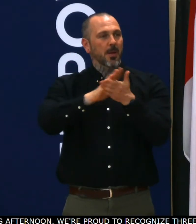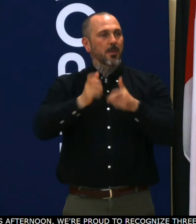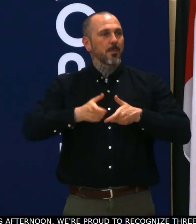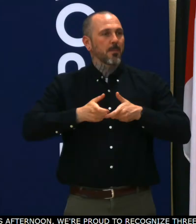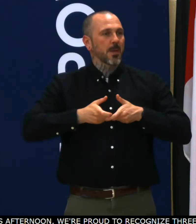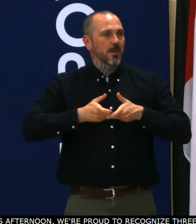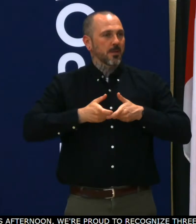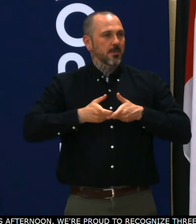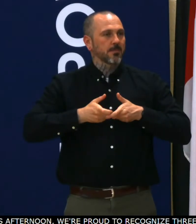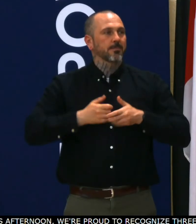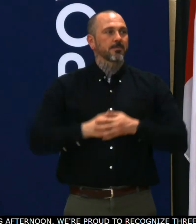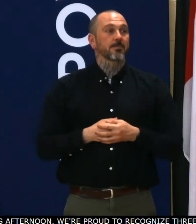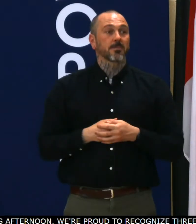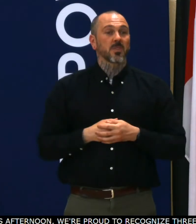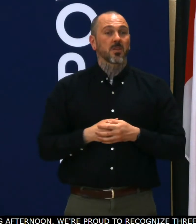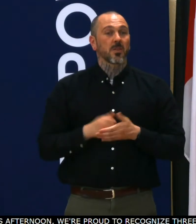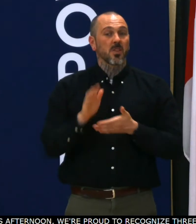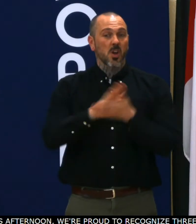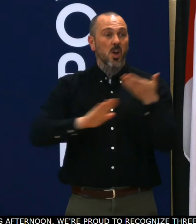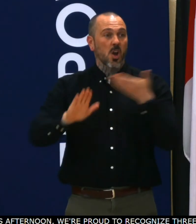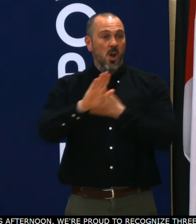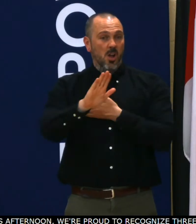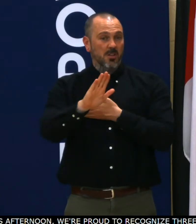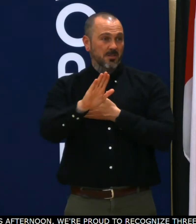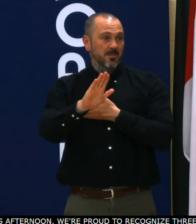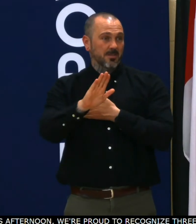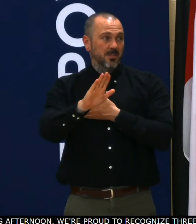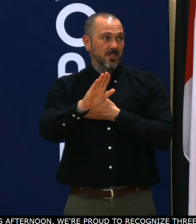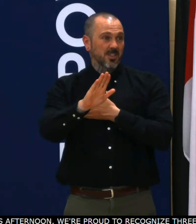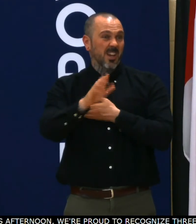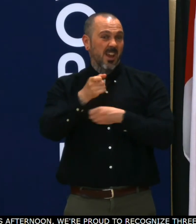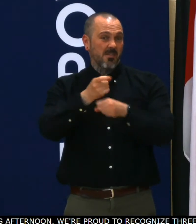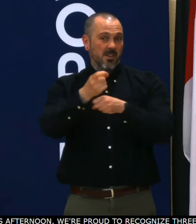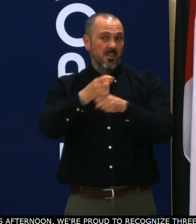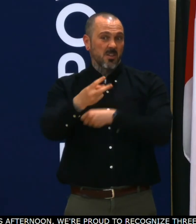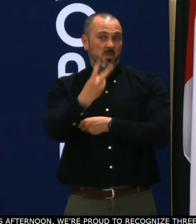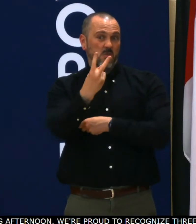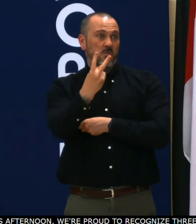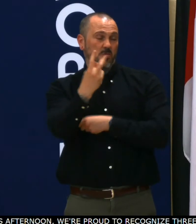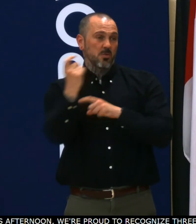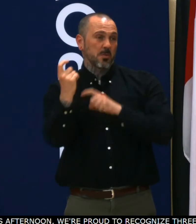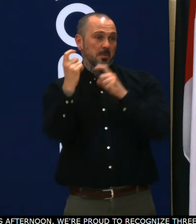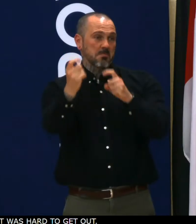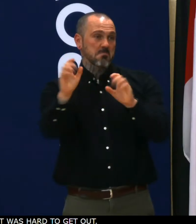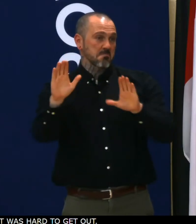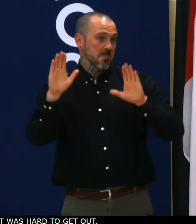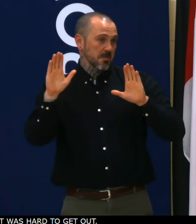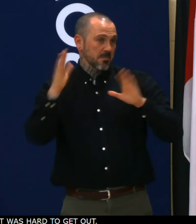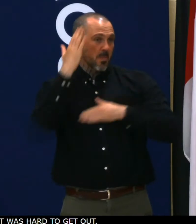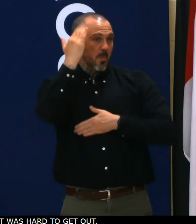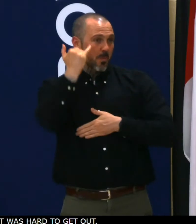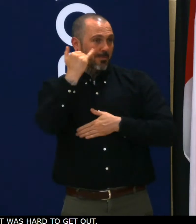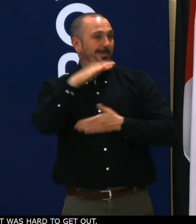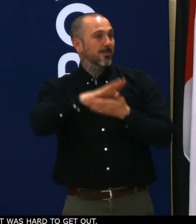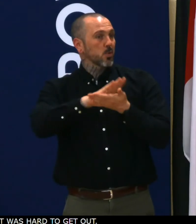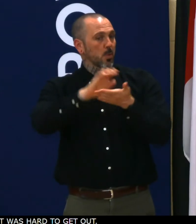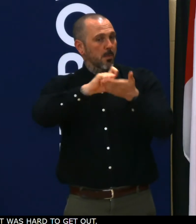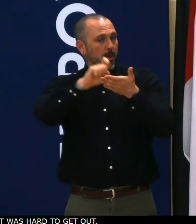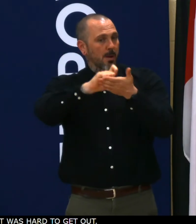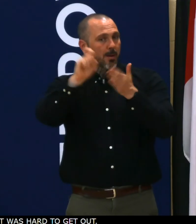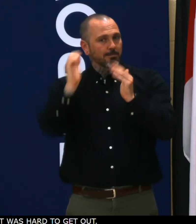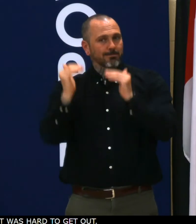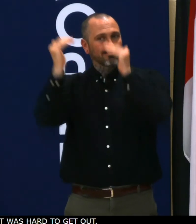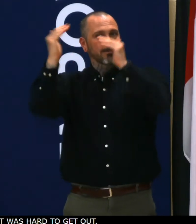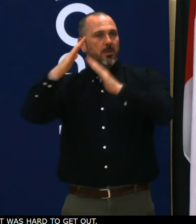only 2 at the college given out for highest academic achievement. We